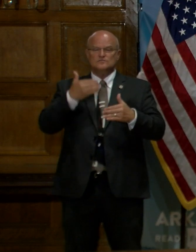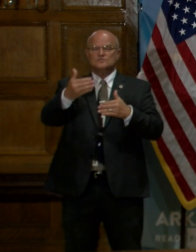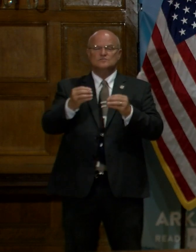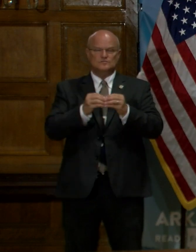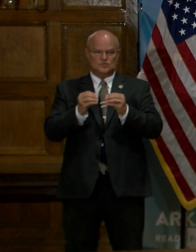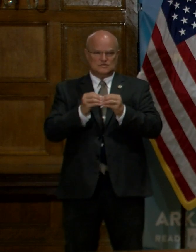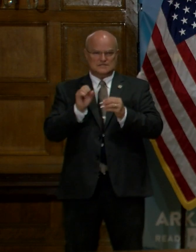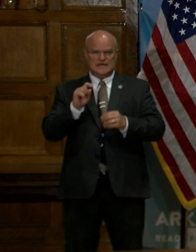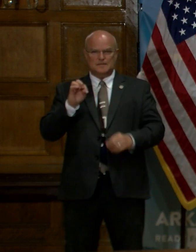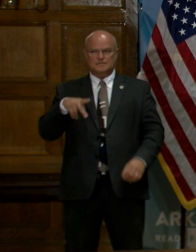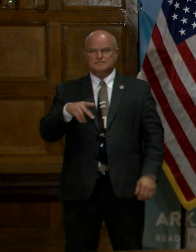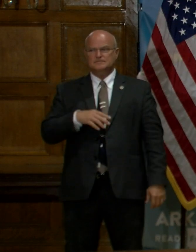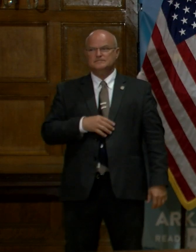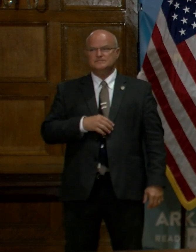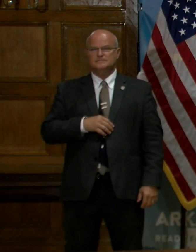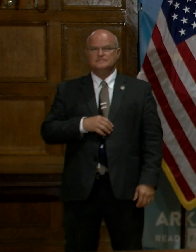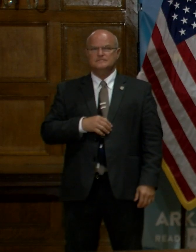further.